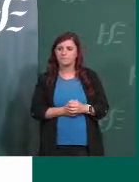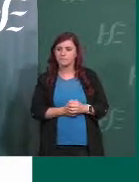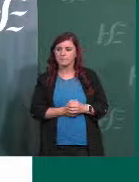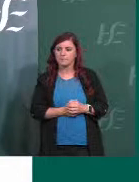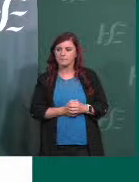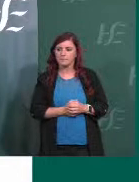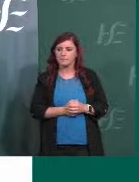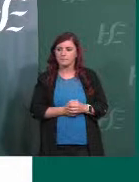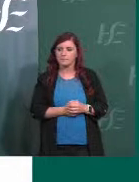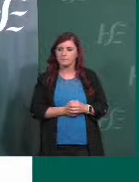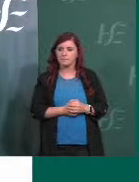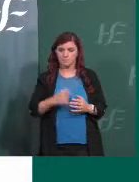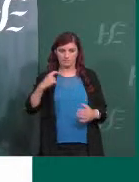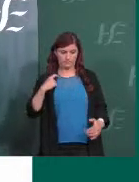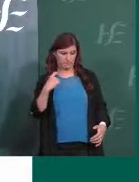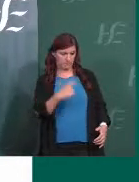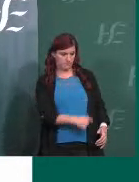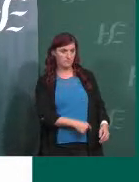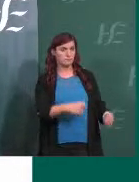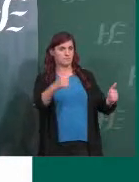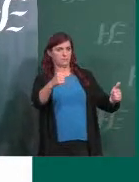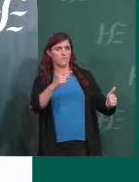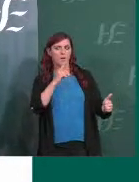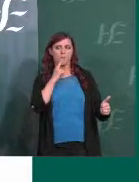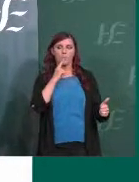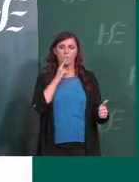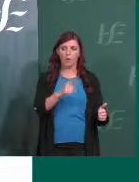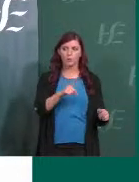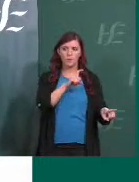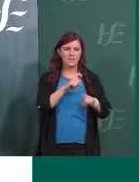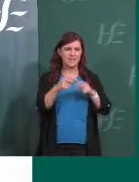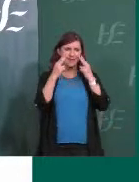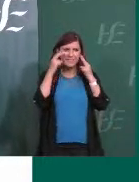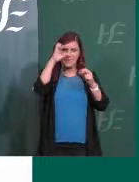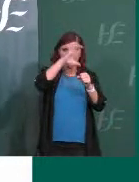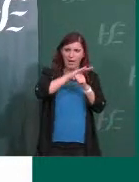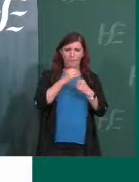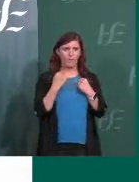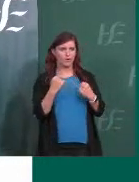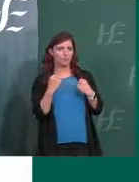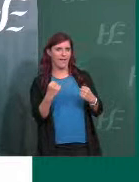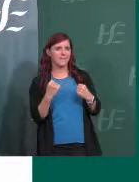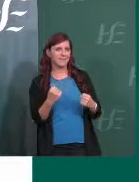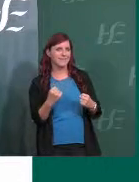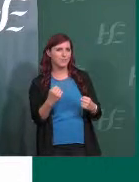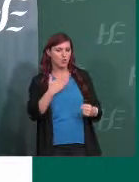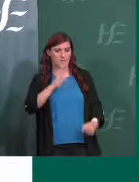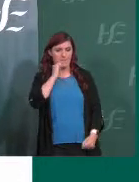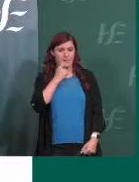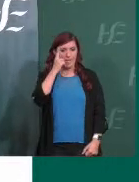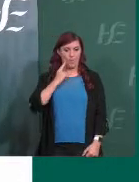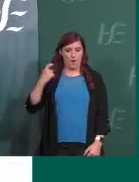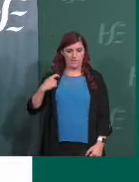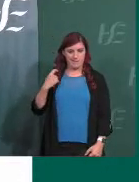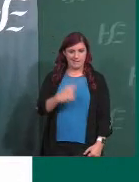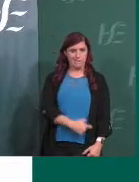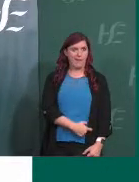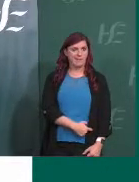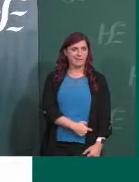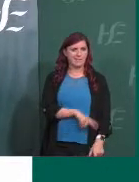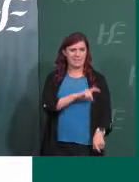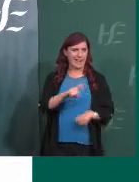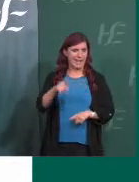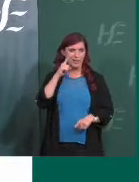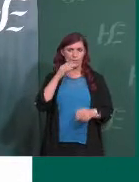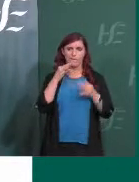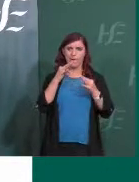And then, of course, seatbelts are great, but when you're wearing your seatbelt, you still have to be careful driving. You still need to obey the rules of the road, watch the speed